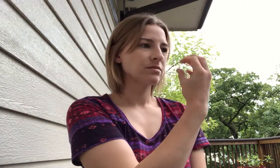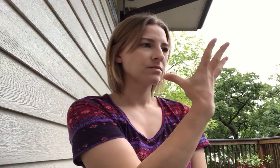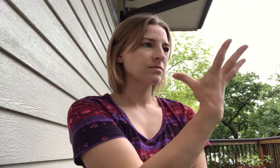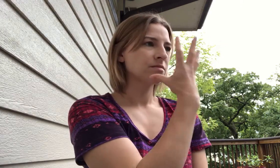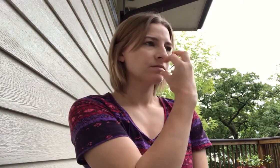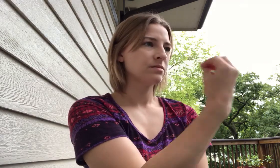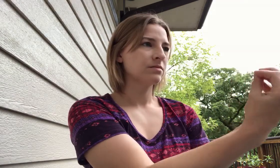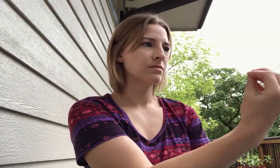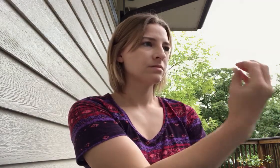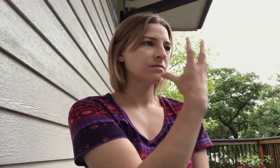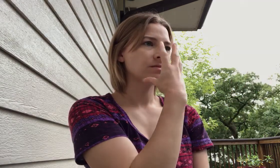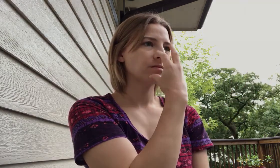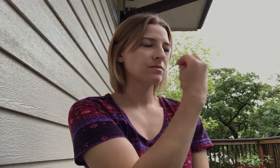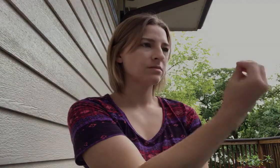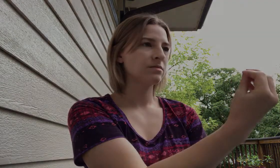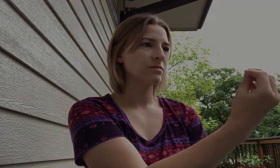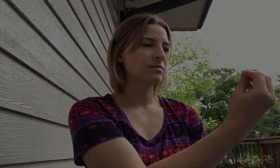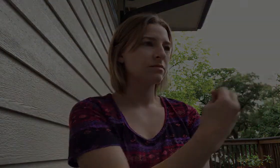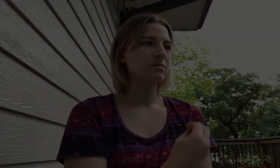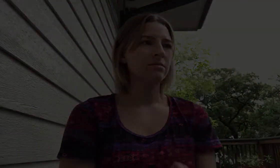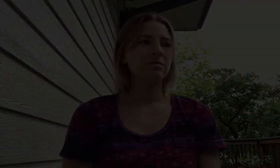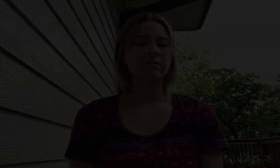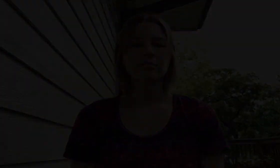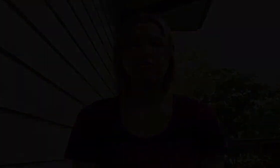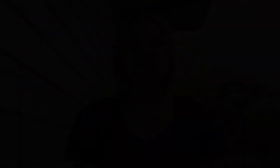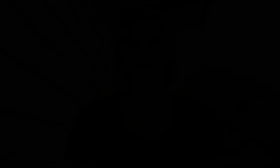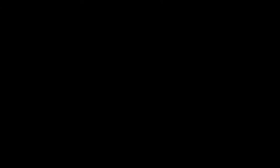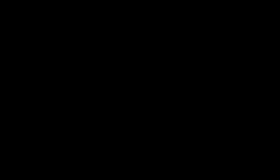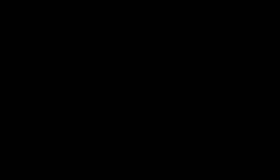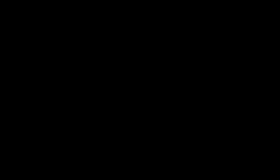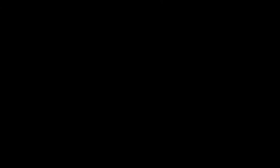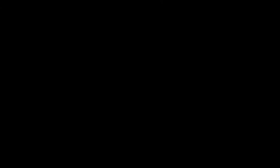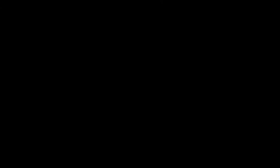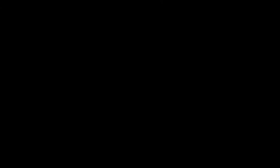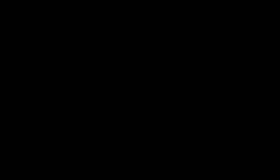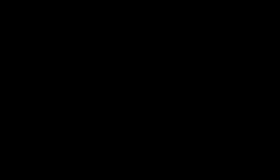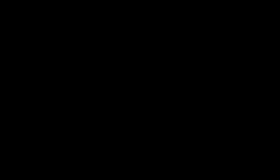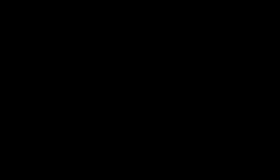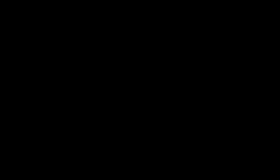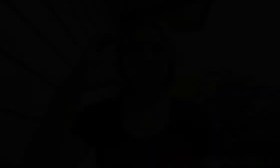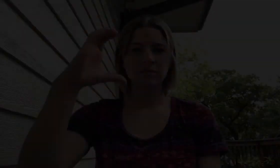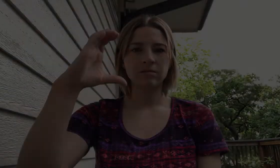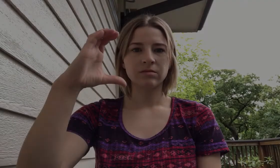your face. To sign for coyote, you must fingerspell